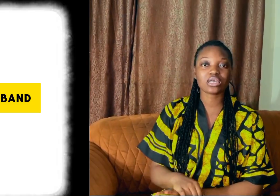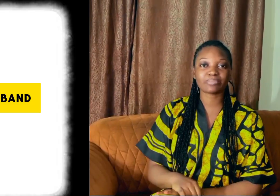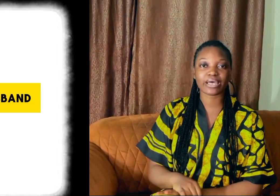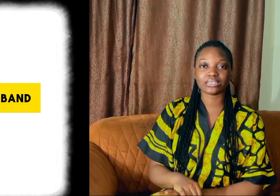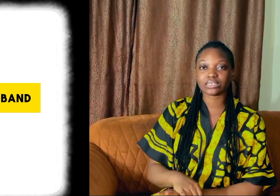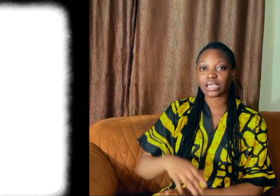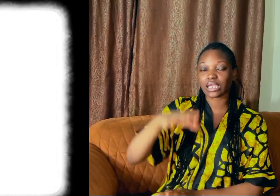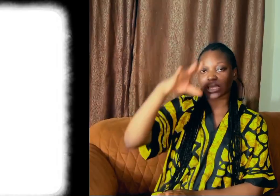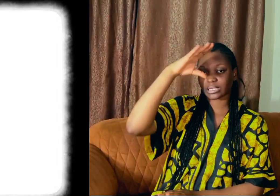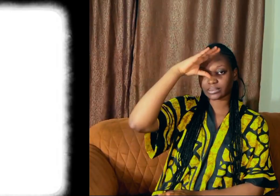husband,